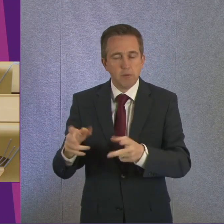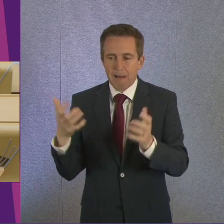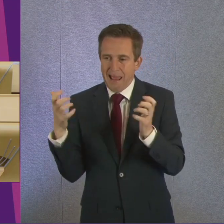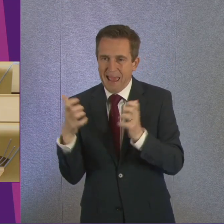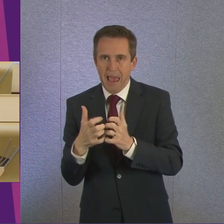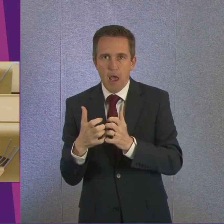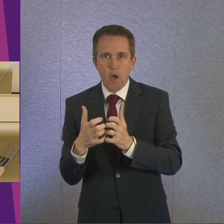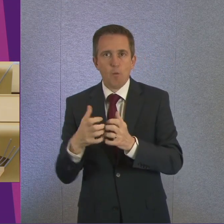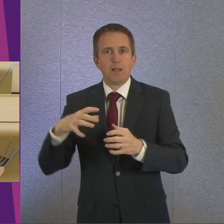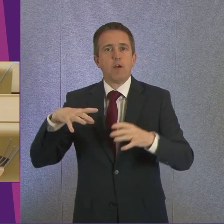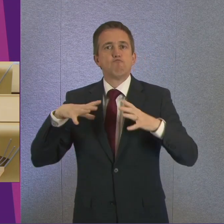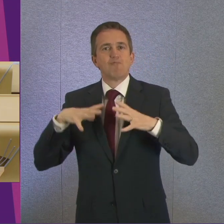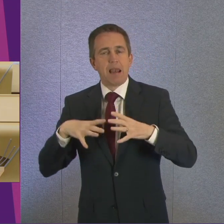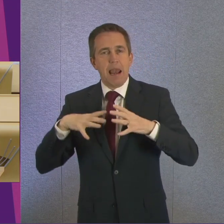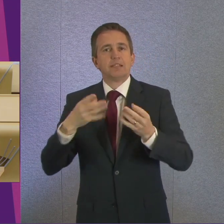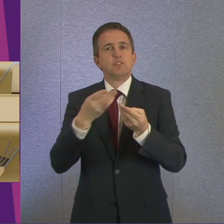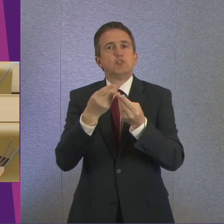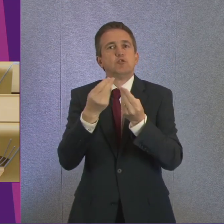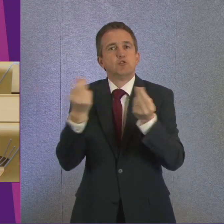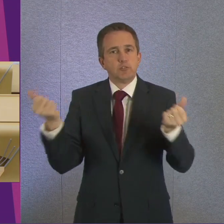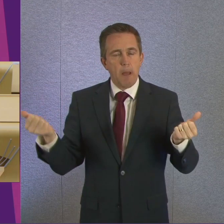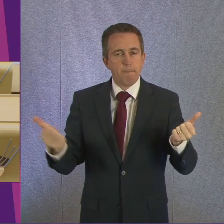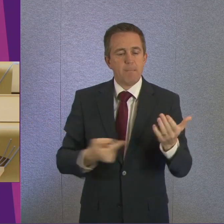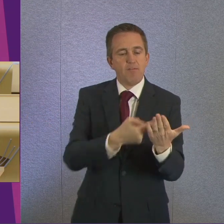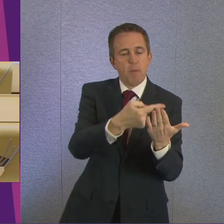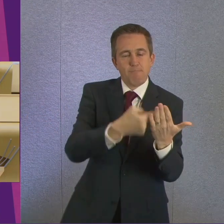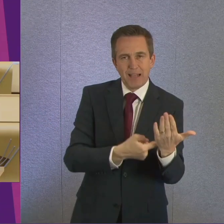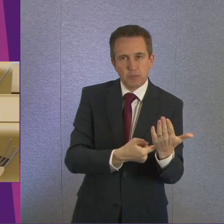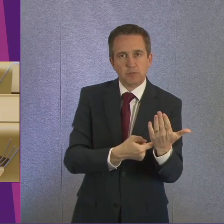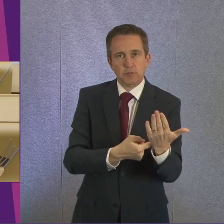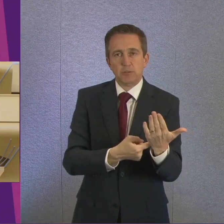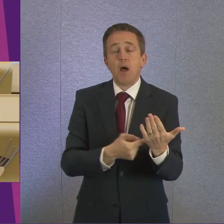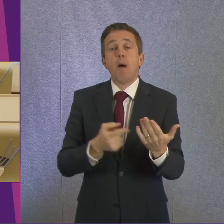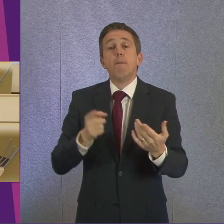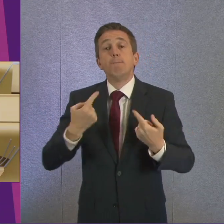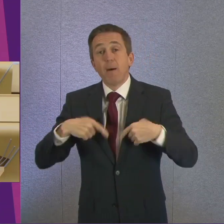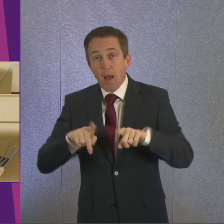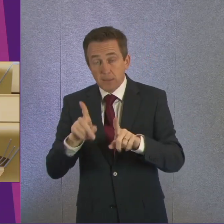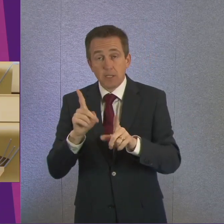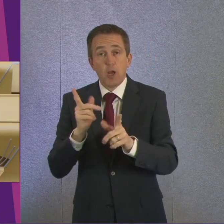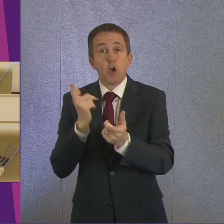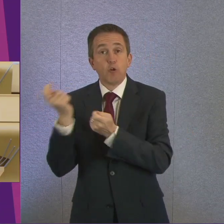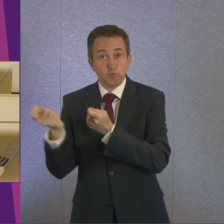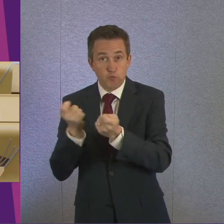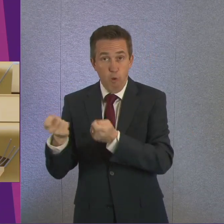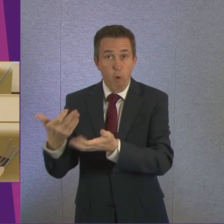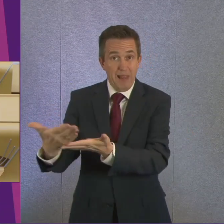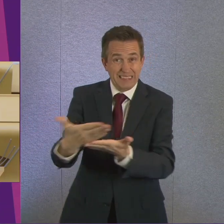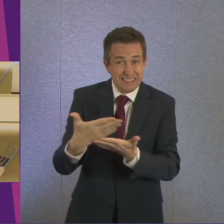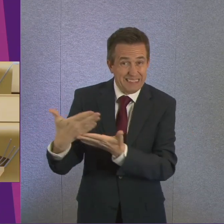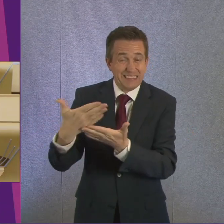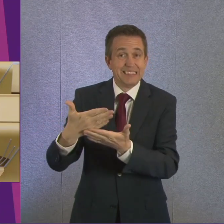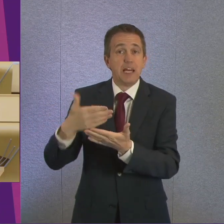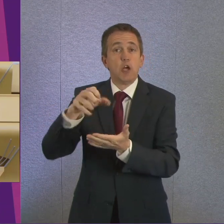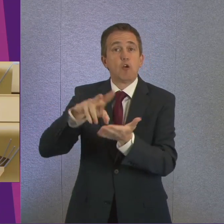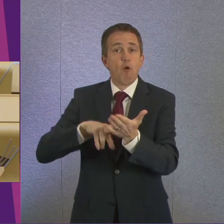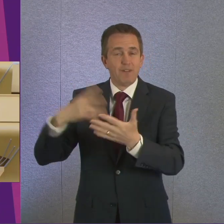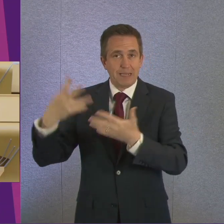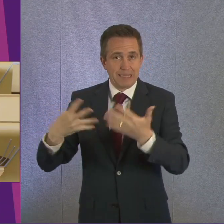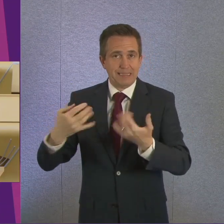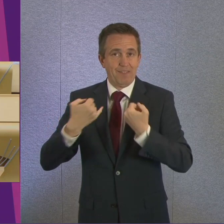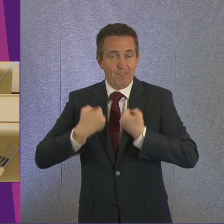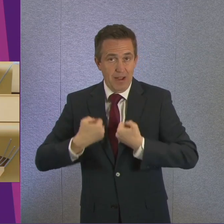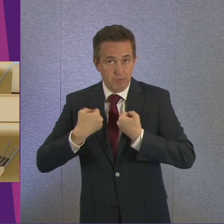measures that may be possible whilst we retain control of the virus. The important thing to remember in all of this is that what